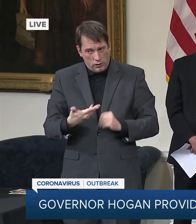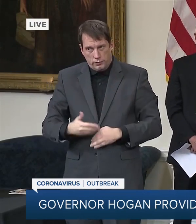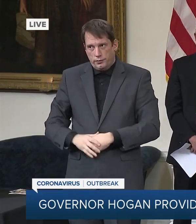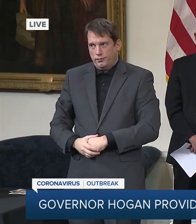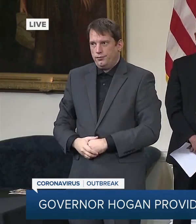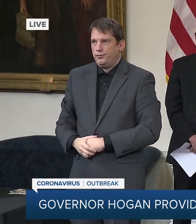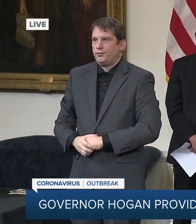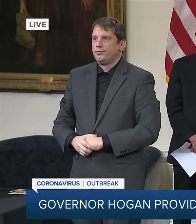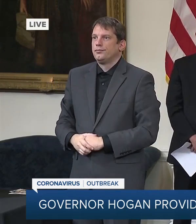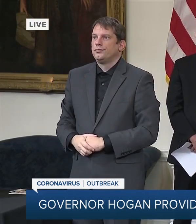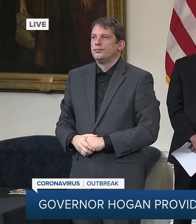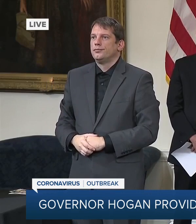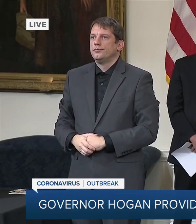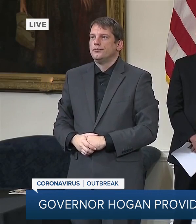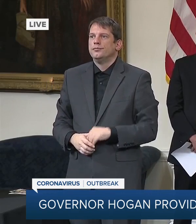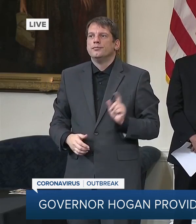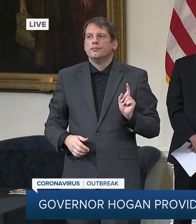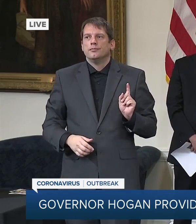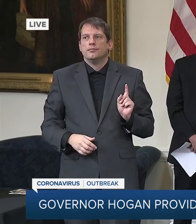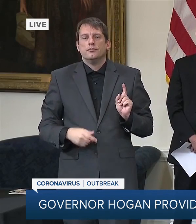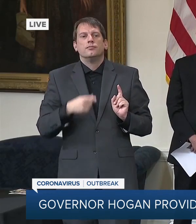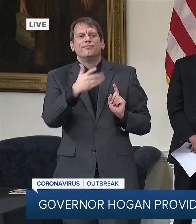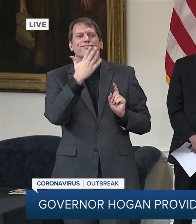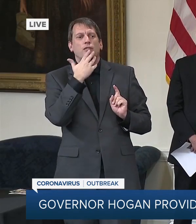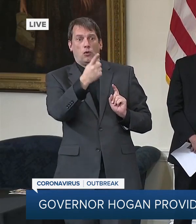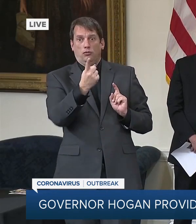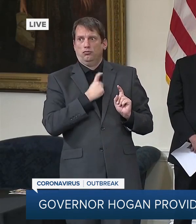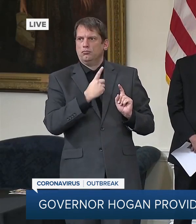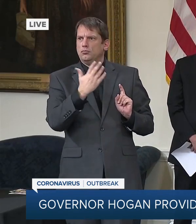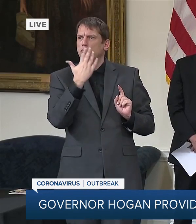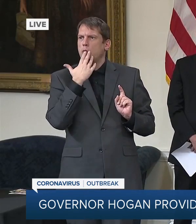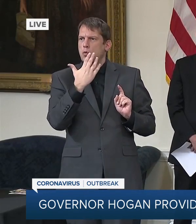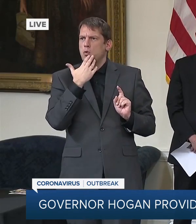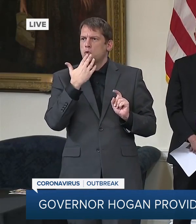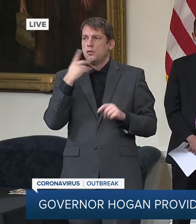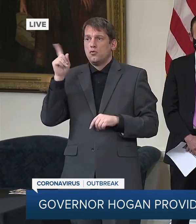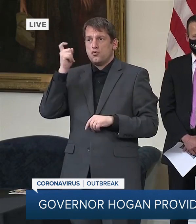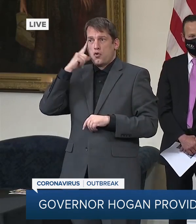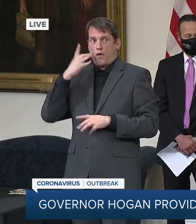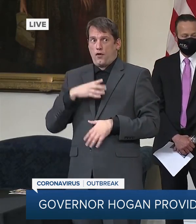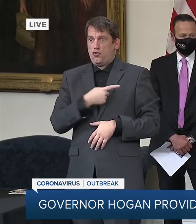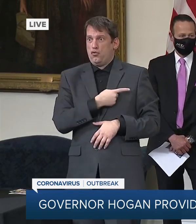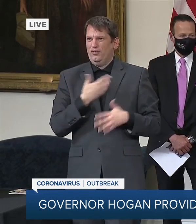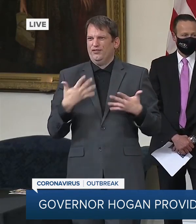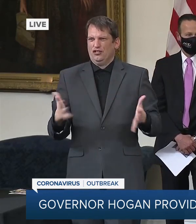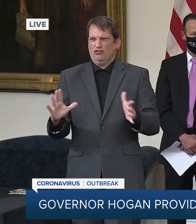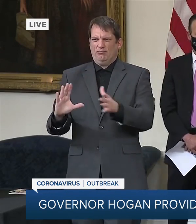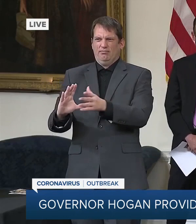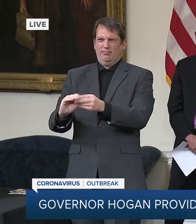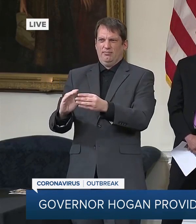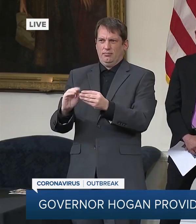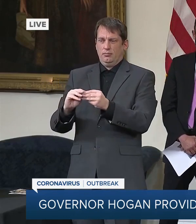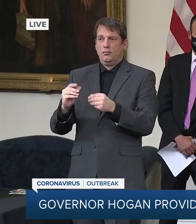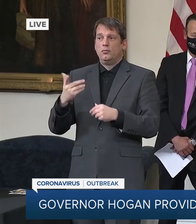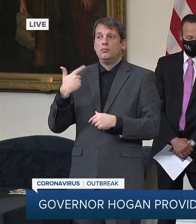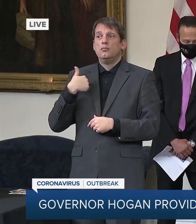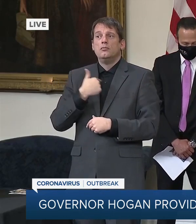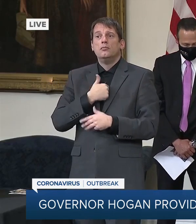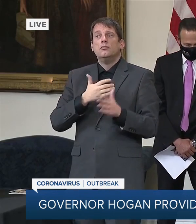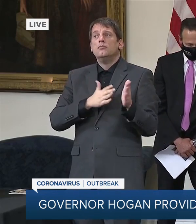Thank you for that question. And the governor covered exactly, the approach that we're taking. We're